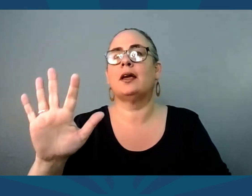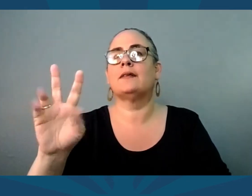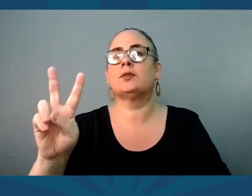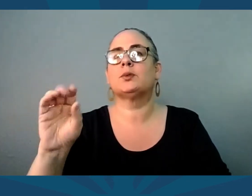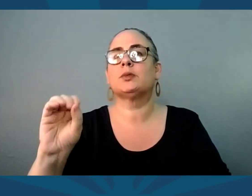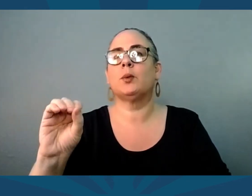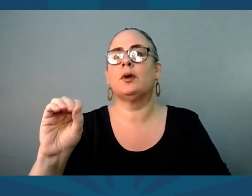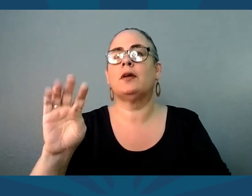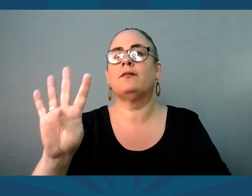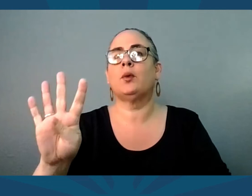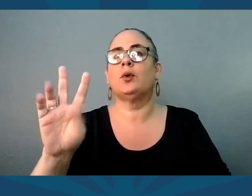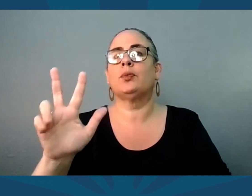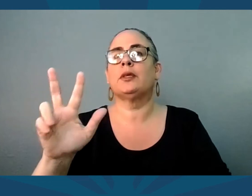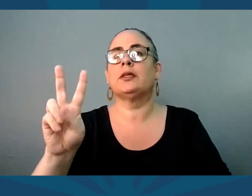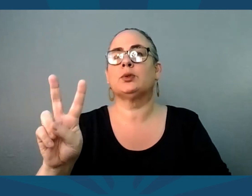TTY,